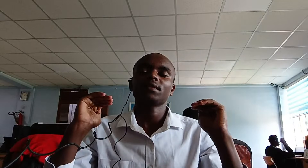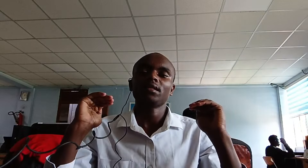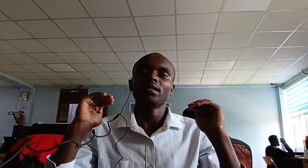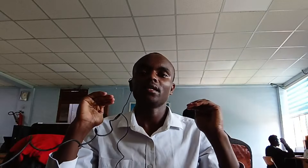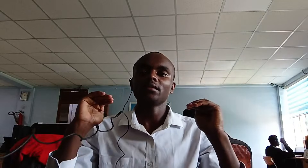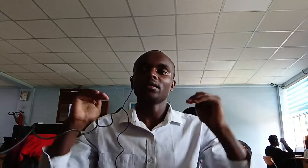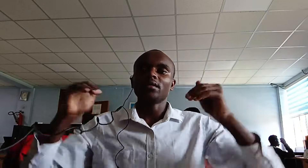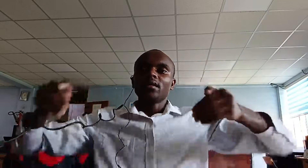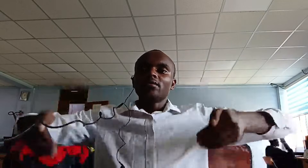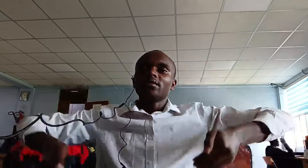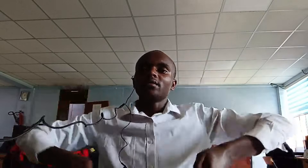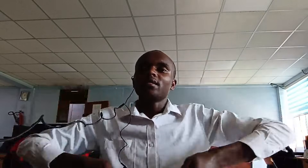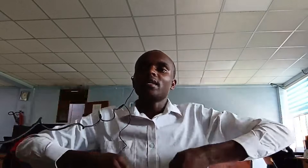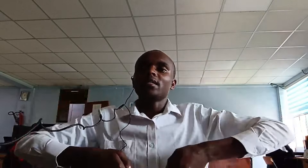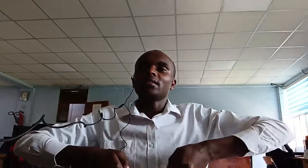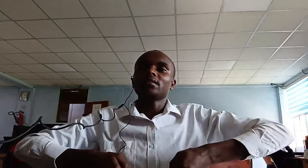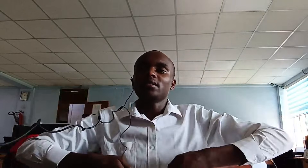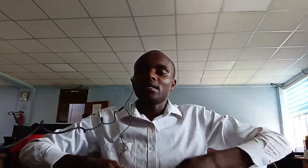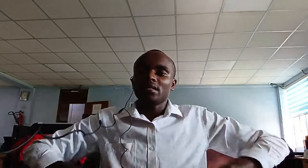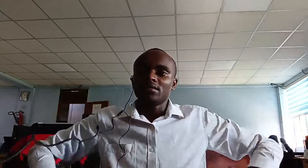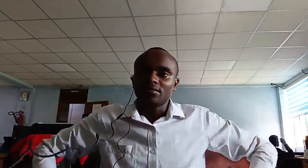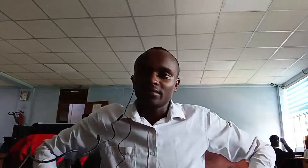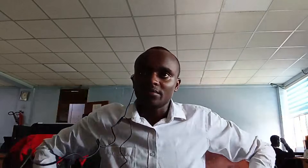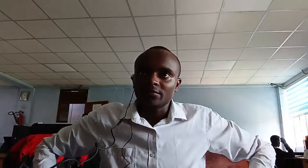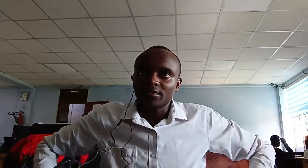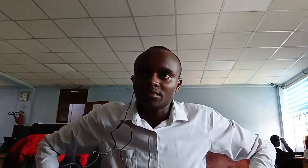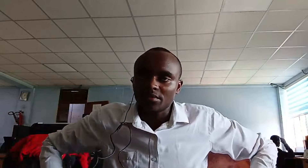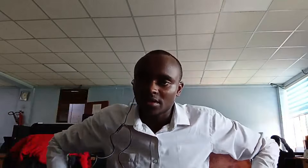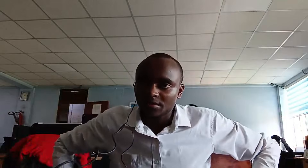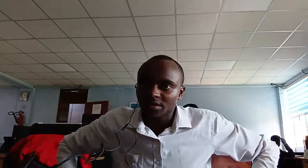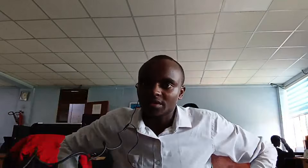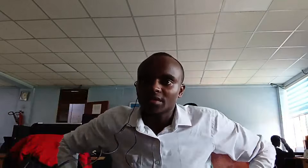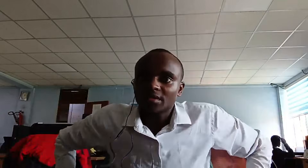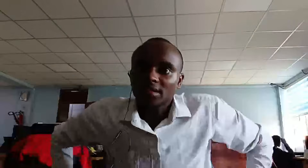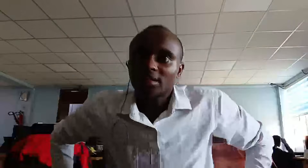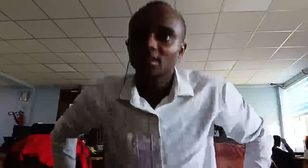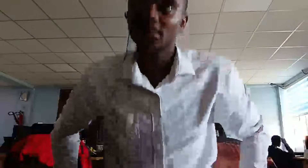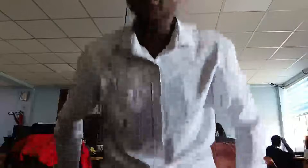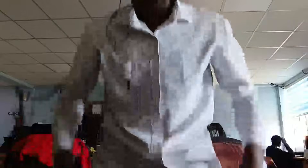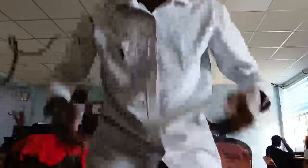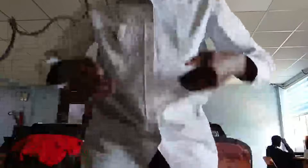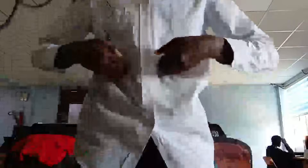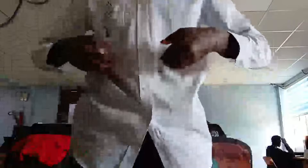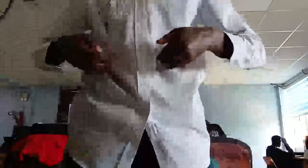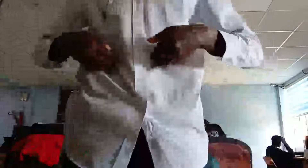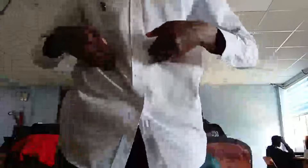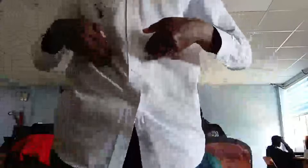Yeah, and now it's young. Don't know if I'm visible. Let me just stand. So to be young,